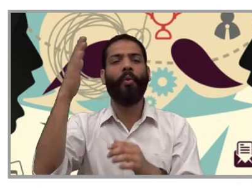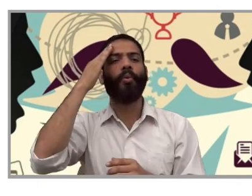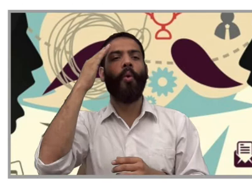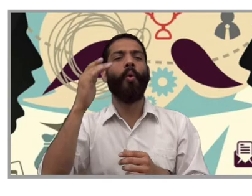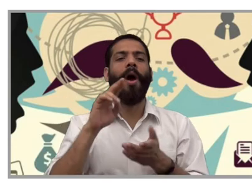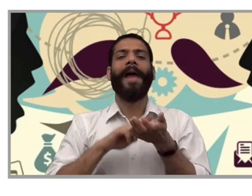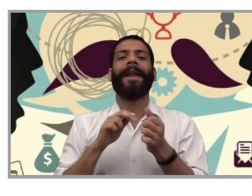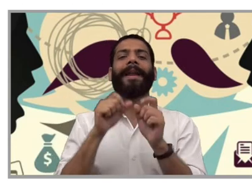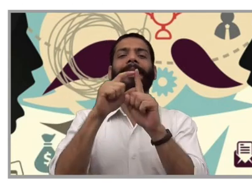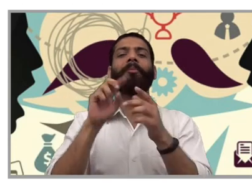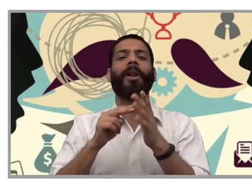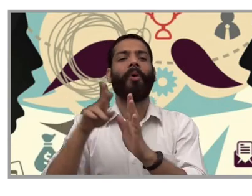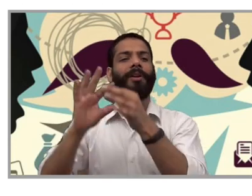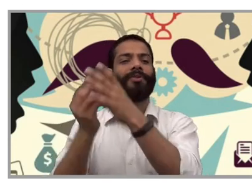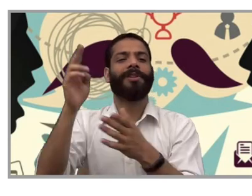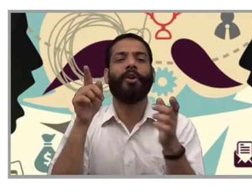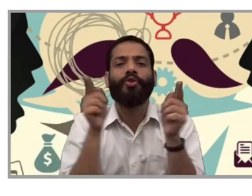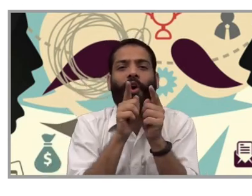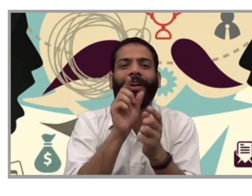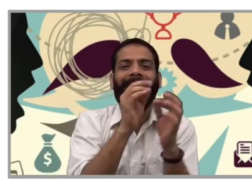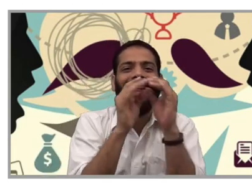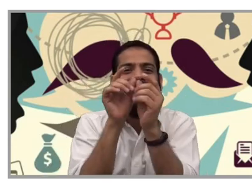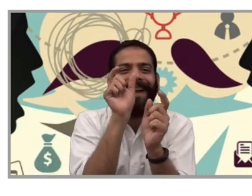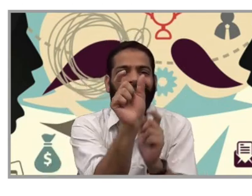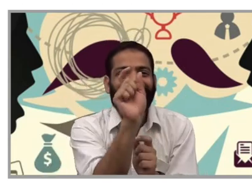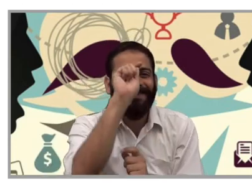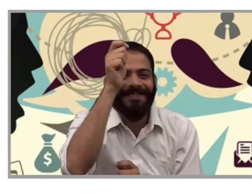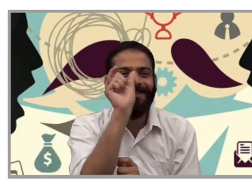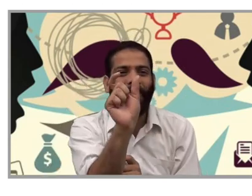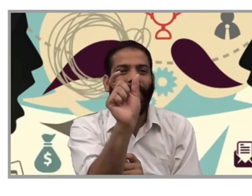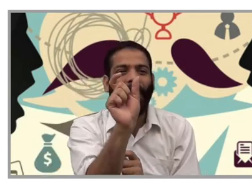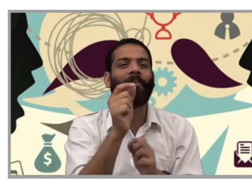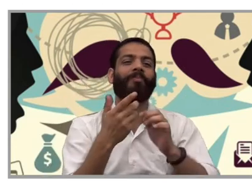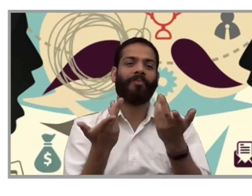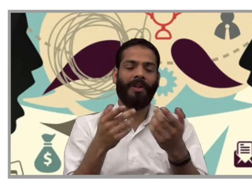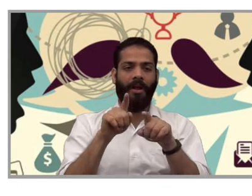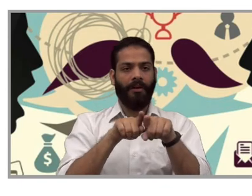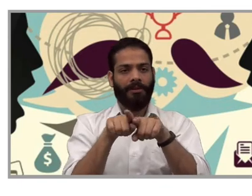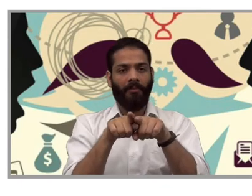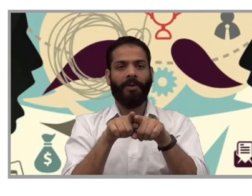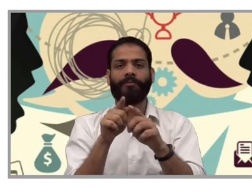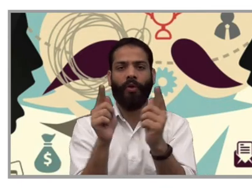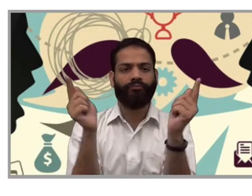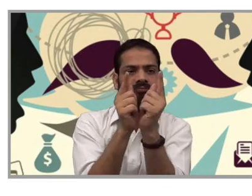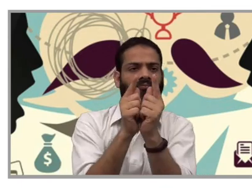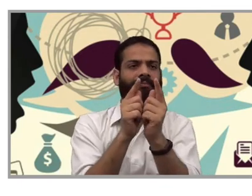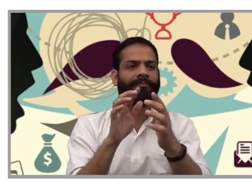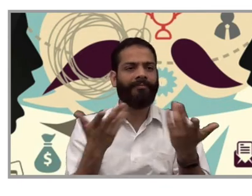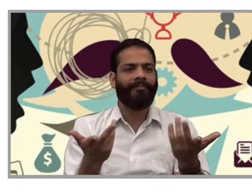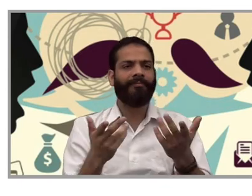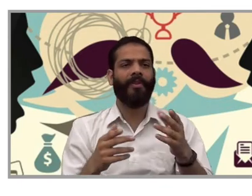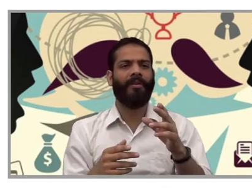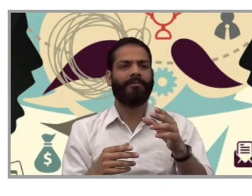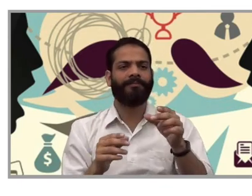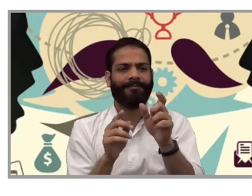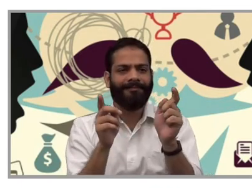New concept for which there may be no exact equivalent in a sign language lexicon, fingerspelling can be used